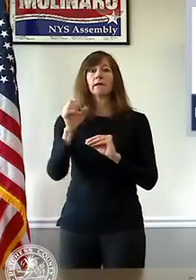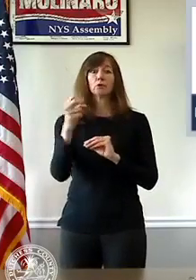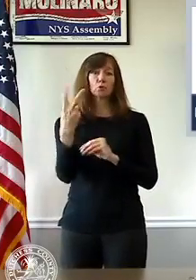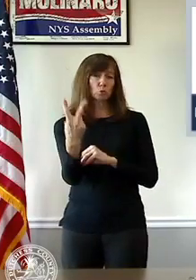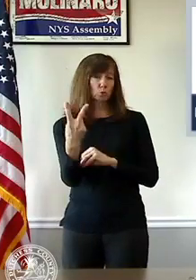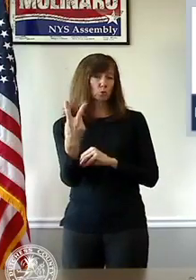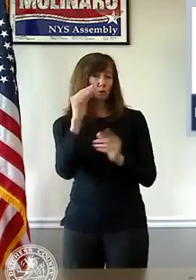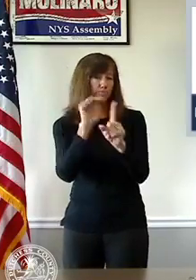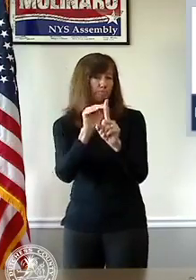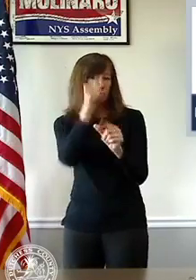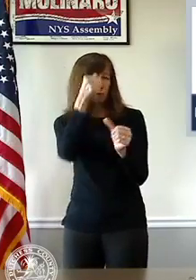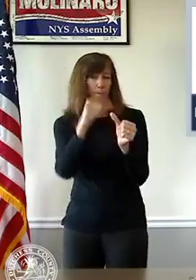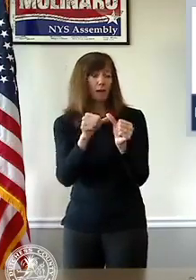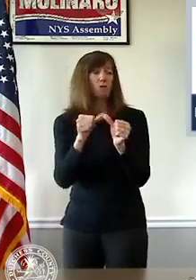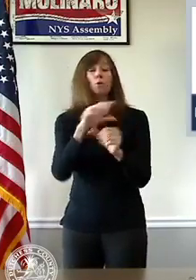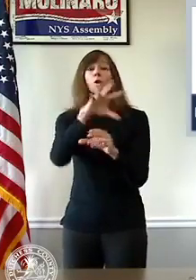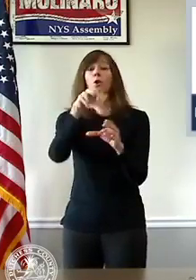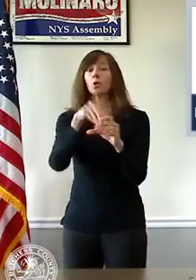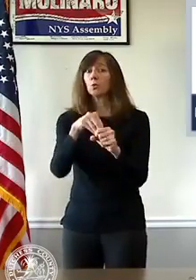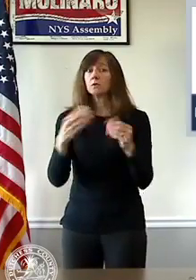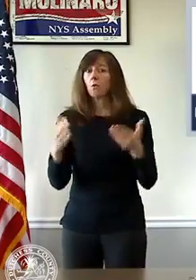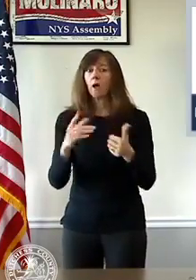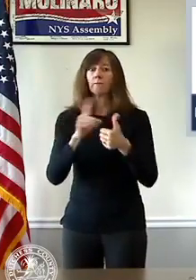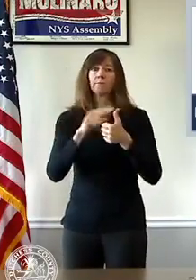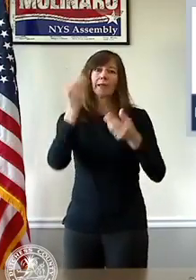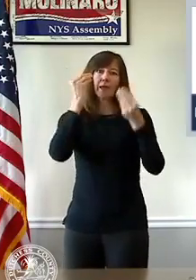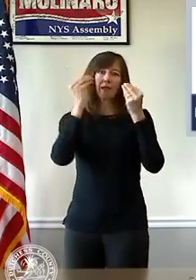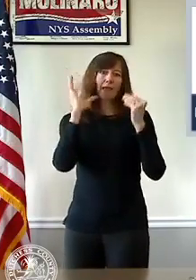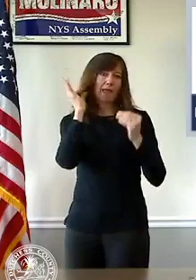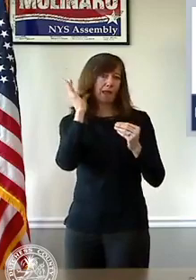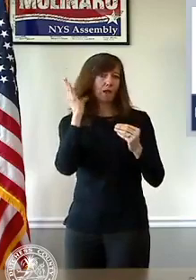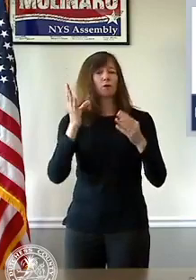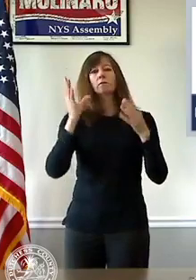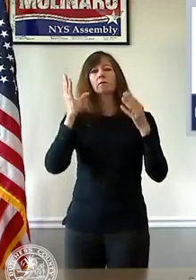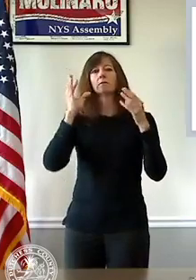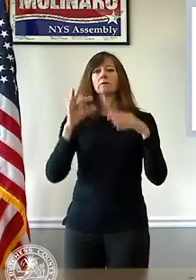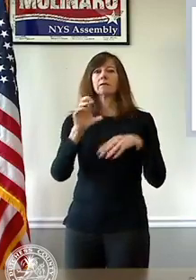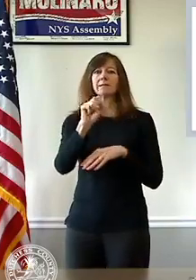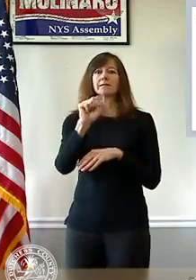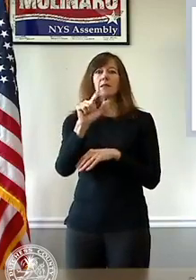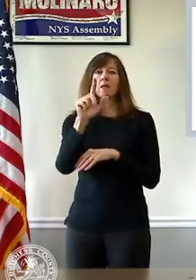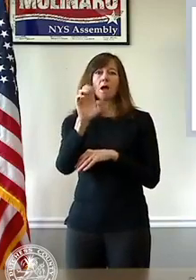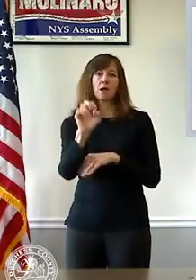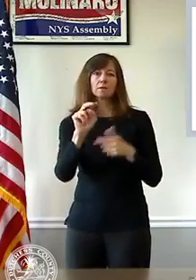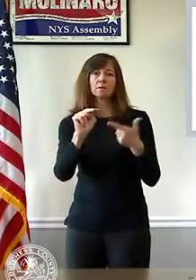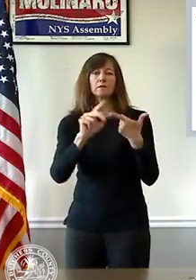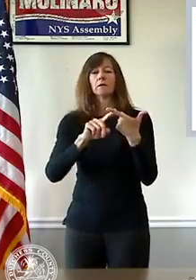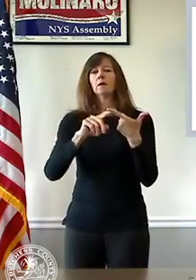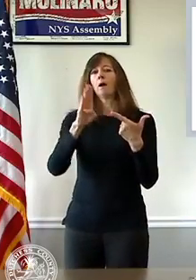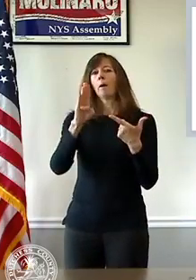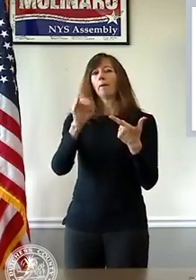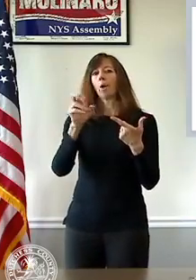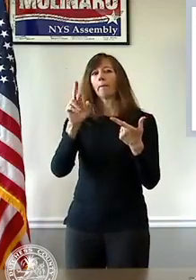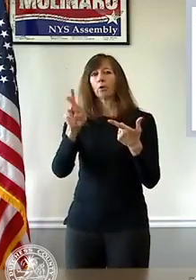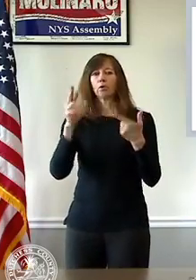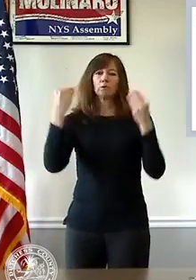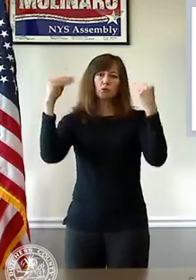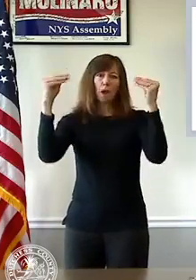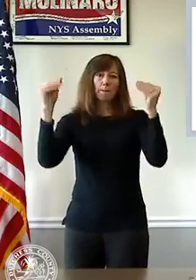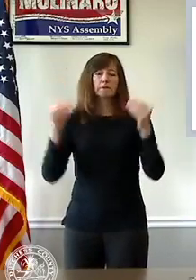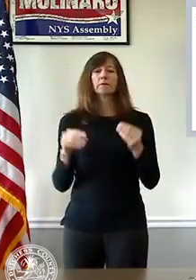that it does include, Phase 2 does include hair salons and barbershops. I cannot explain to you for the life of me, and I'm not going to